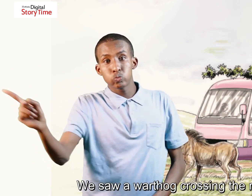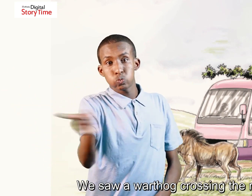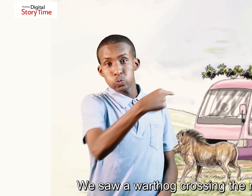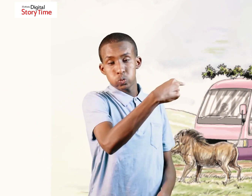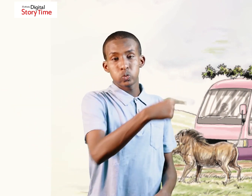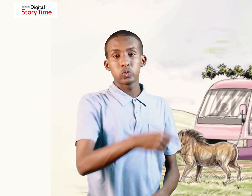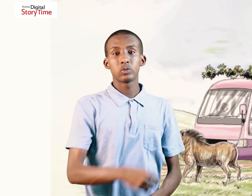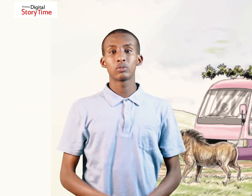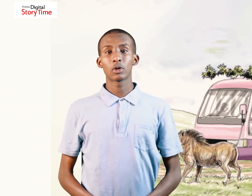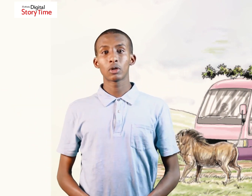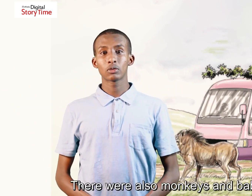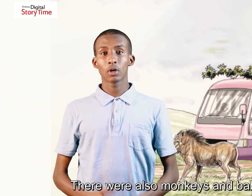road.